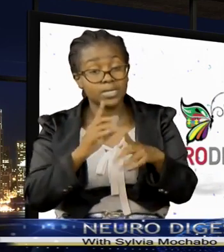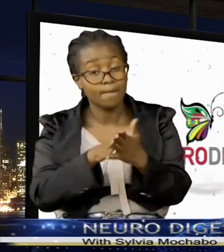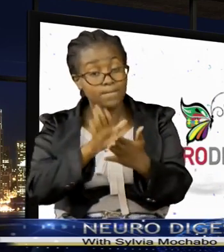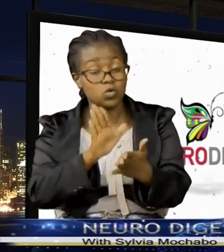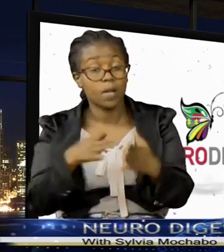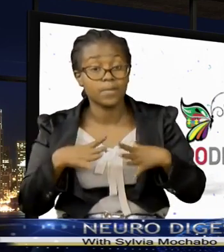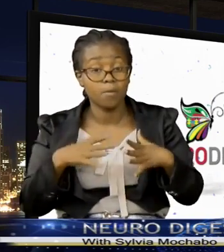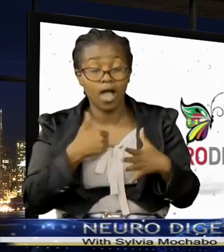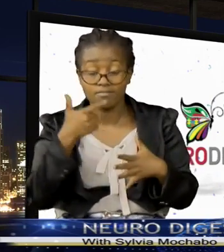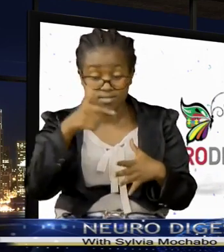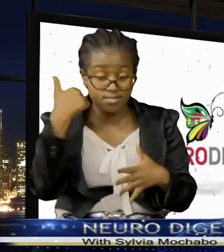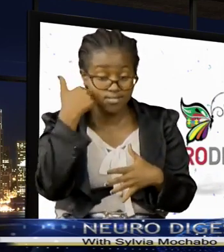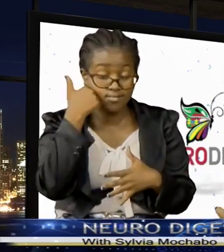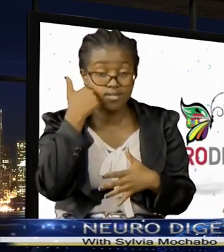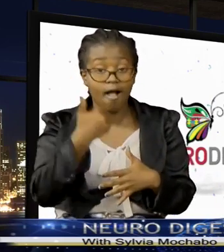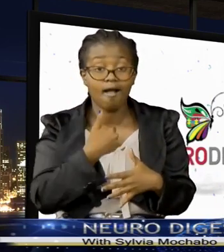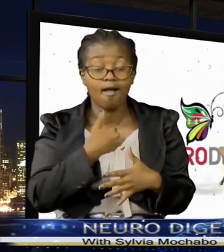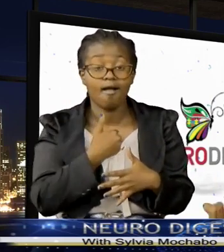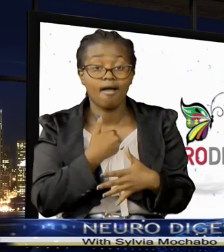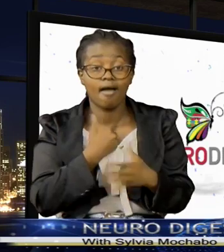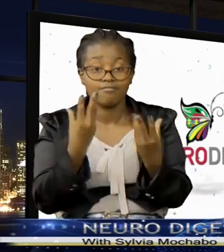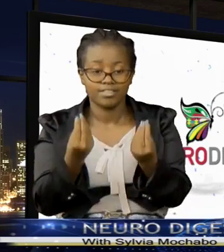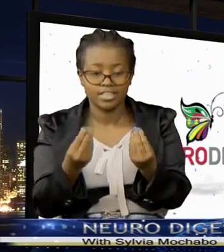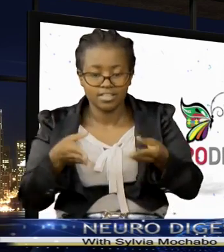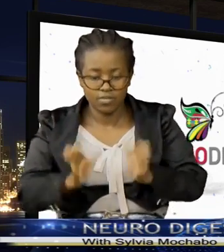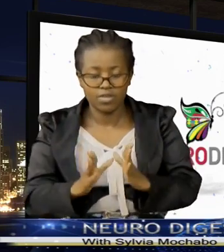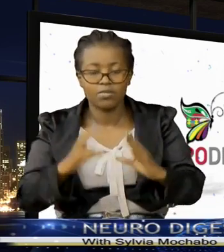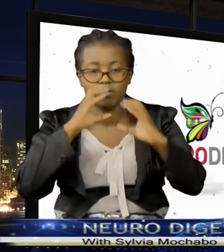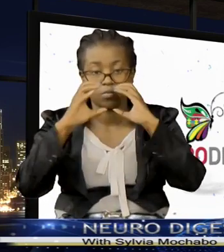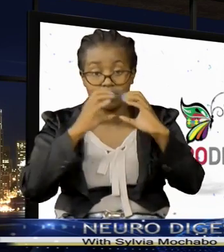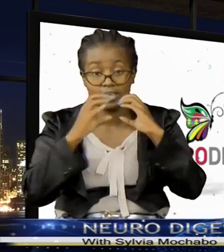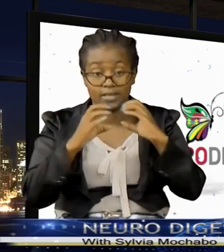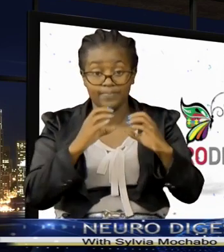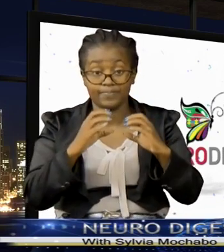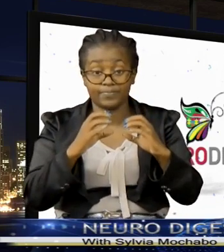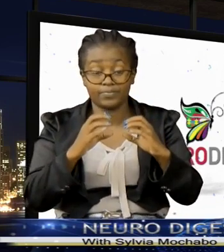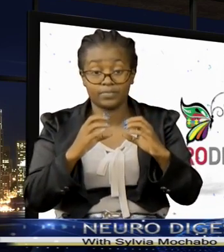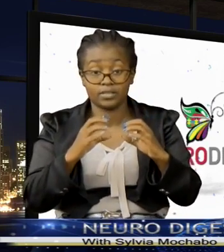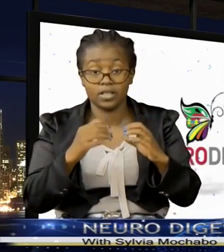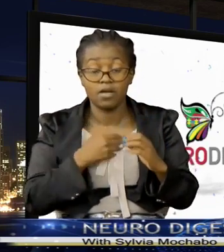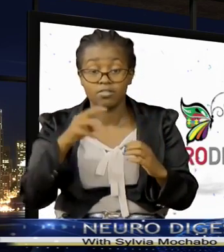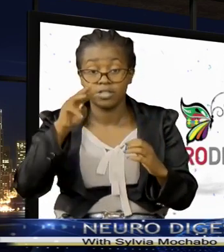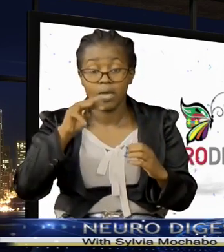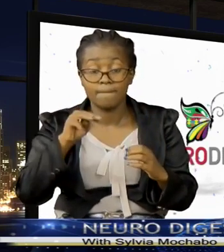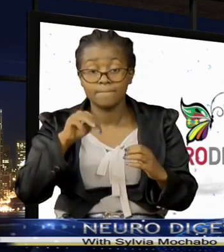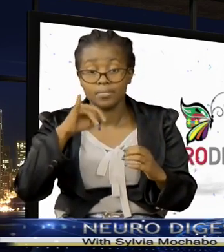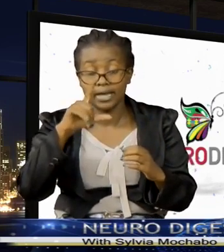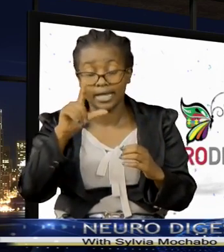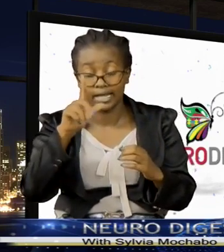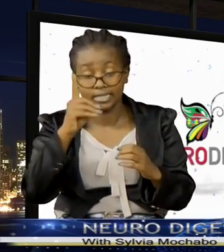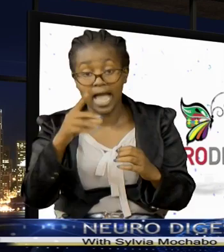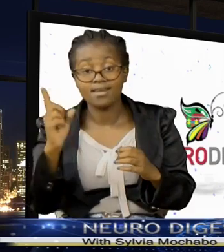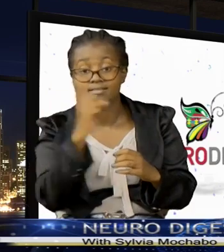most people with Down syndrome always have an easier way to communicate. So there is always the mild and severe for